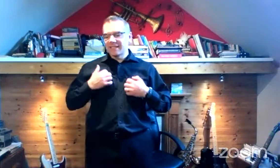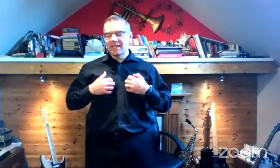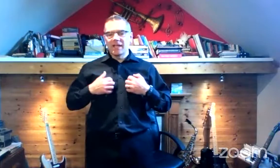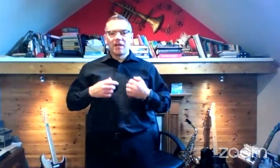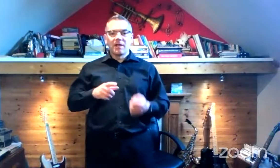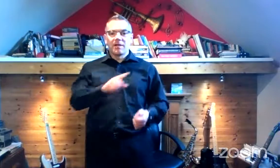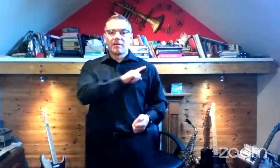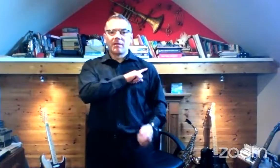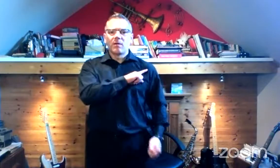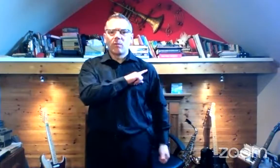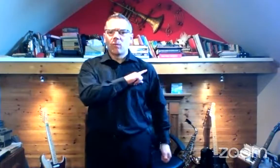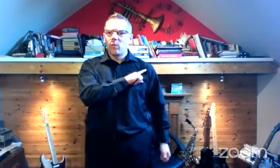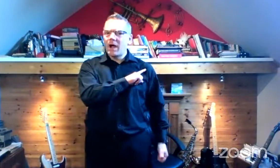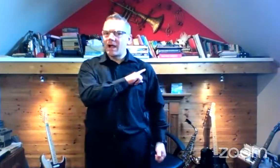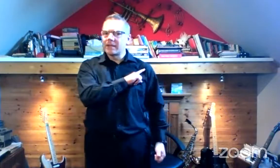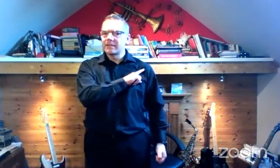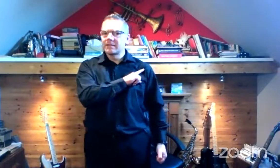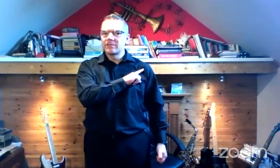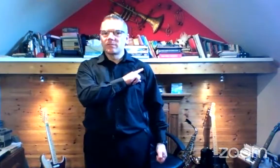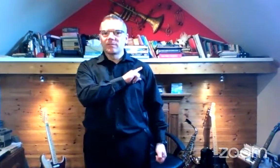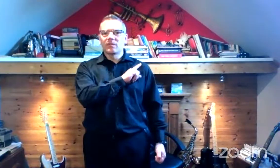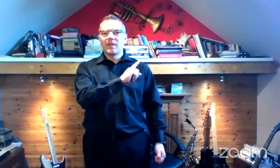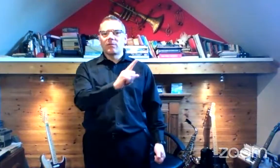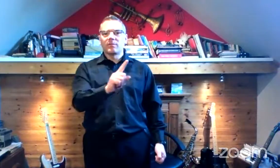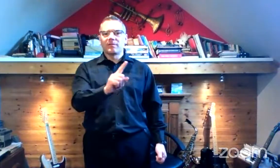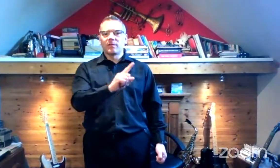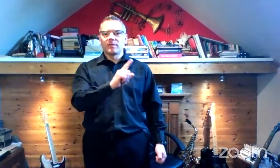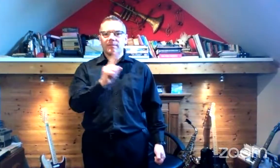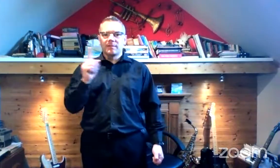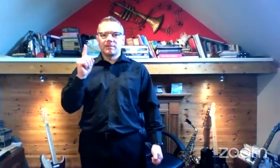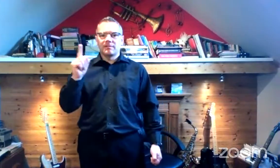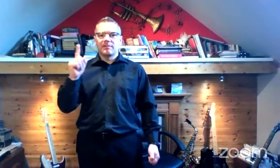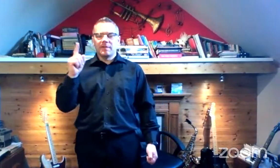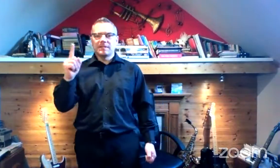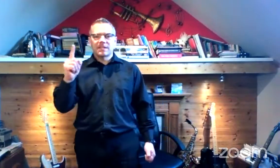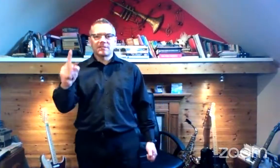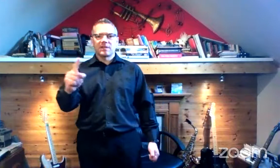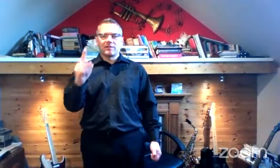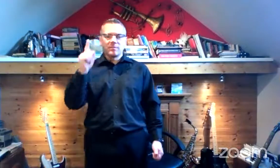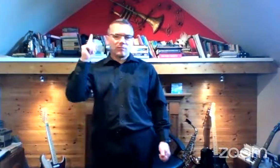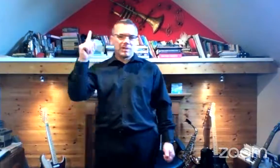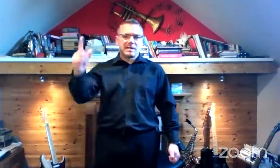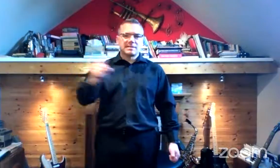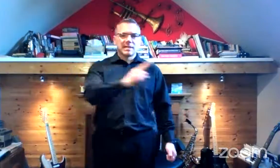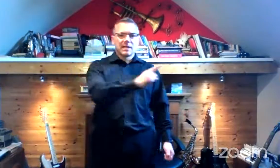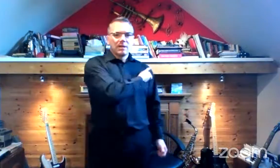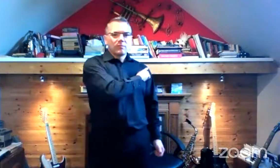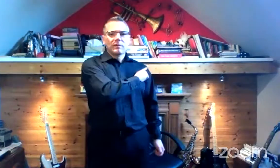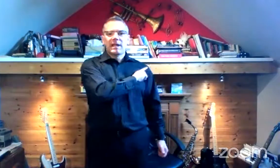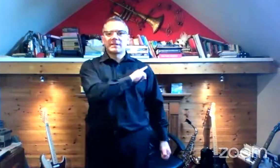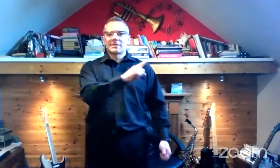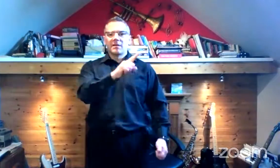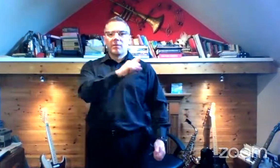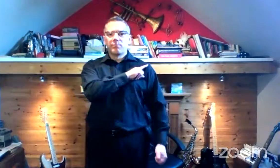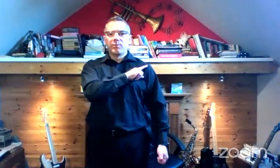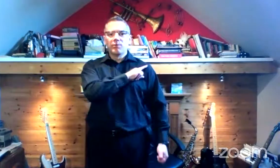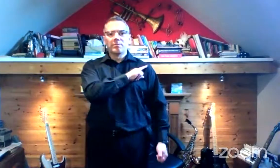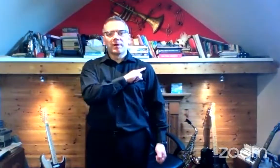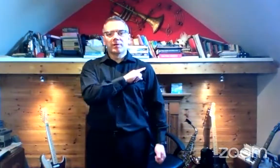excited. Why? We've done that one before. Your index finger from your right hand will land, boom, on